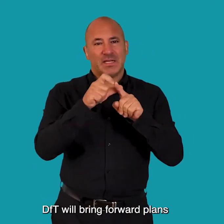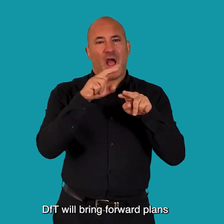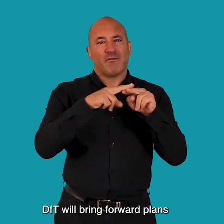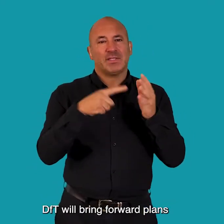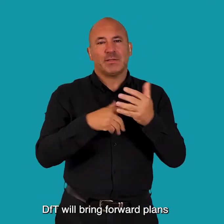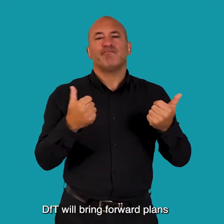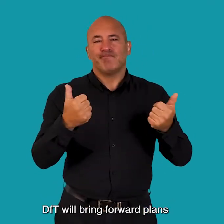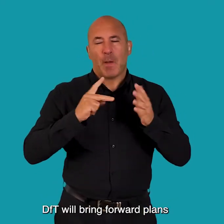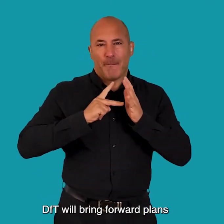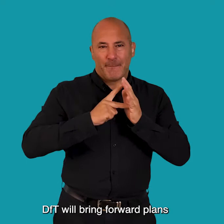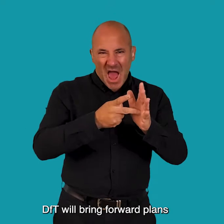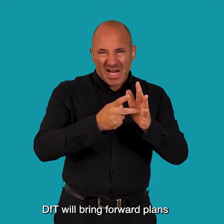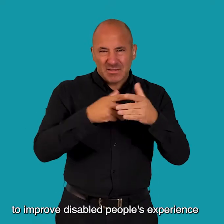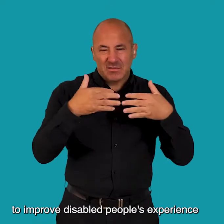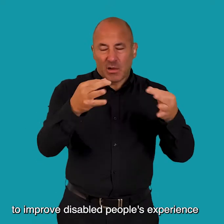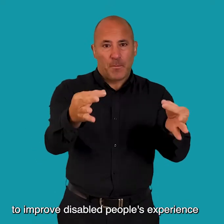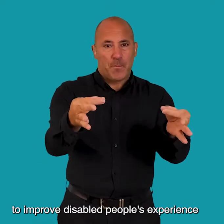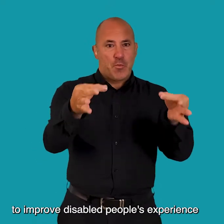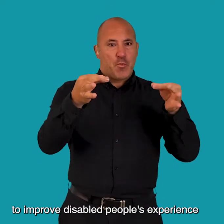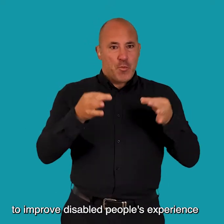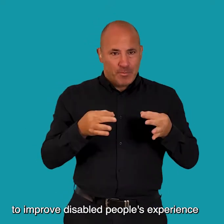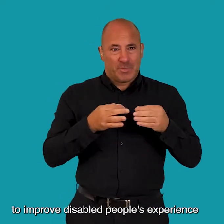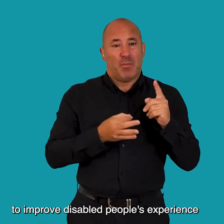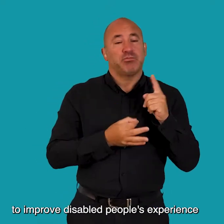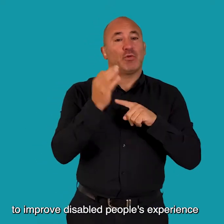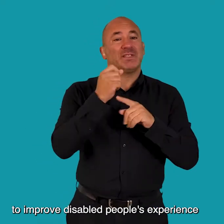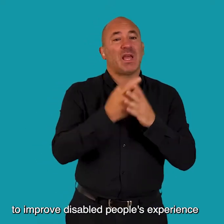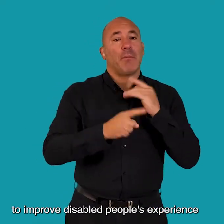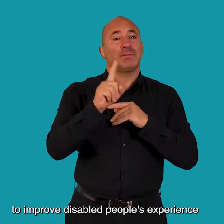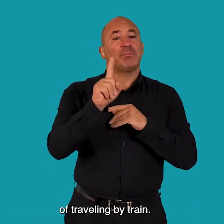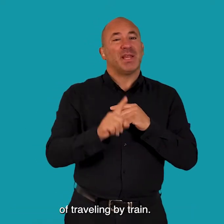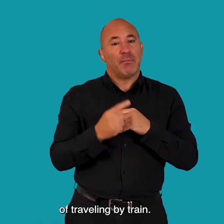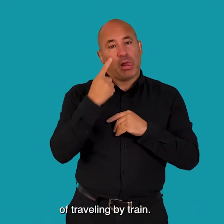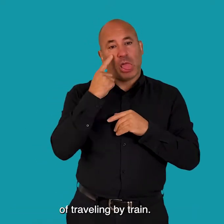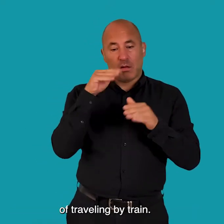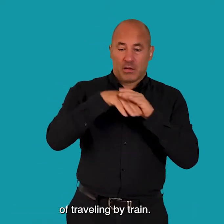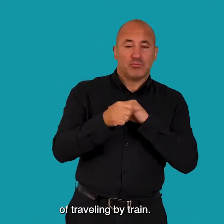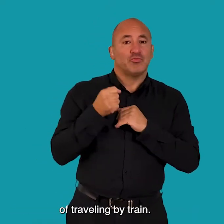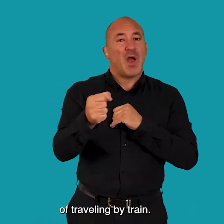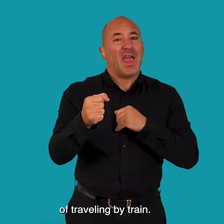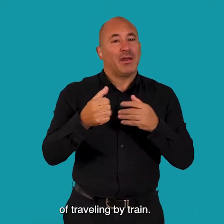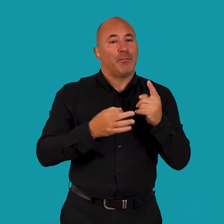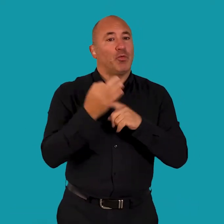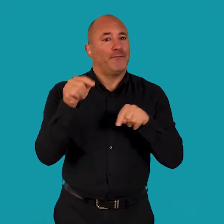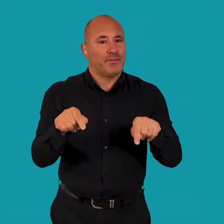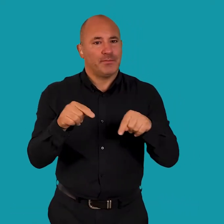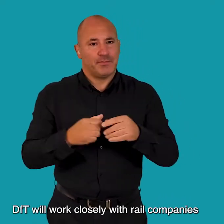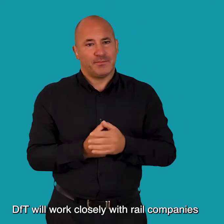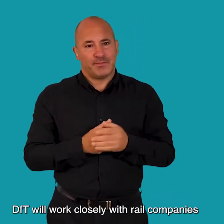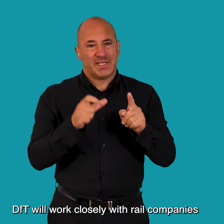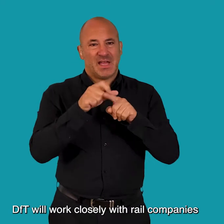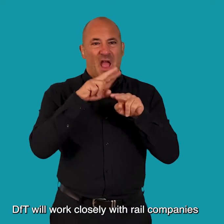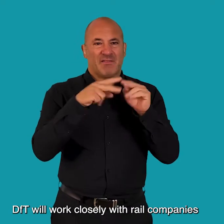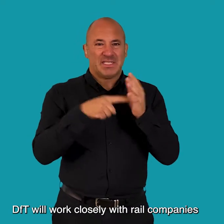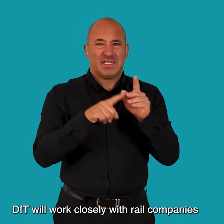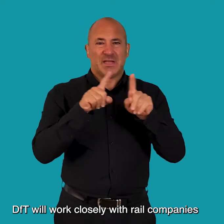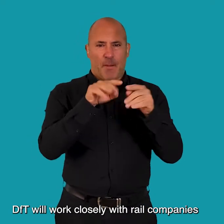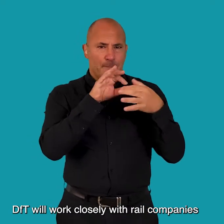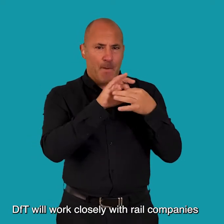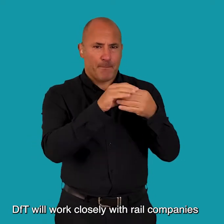bring forward plans to improve disabled people's experience of travelling by train. DfT will work closely with